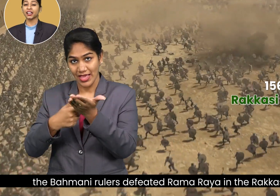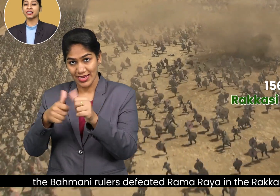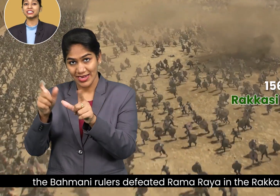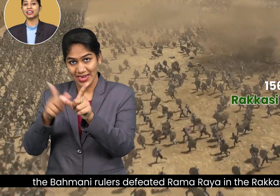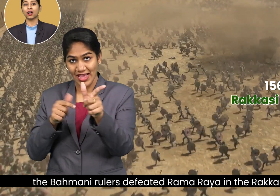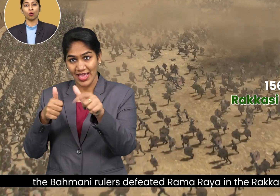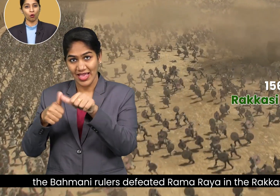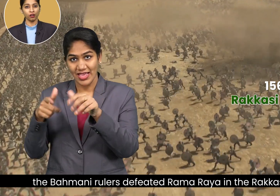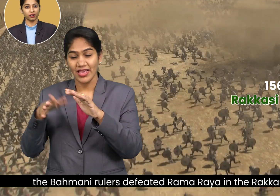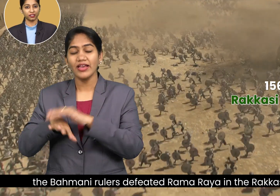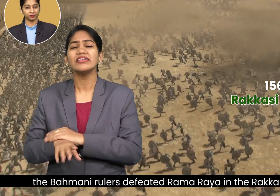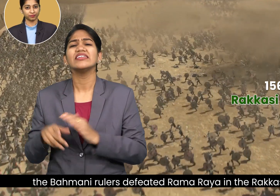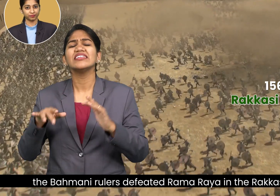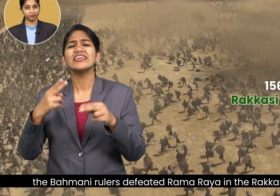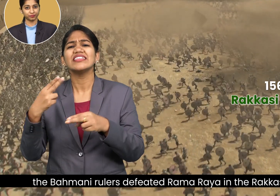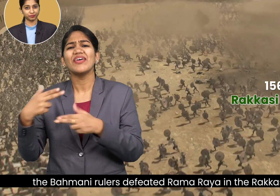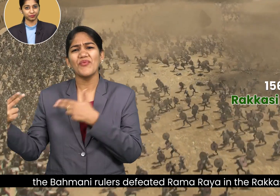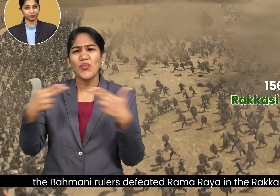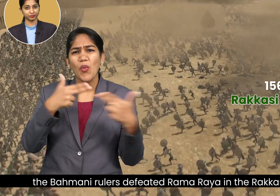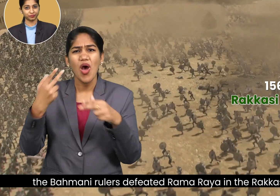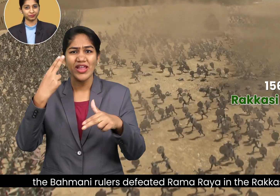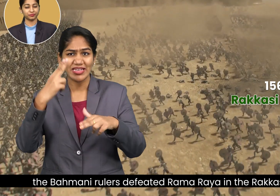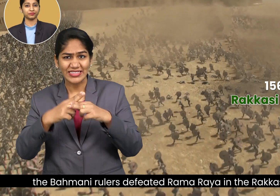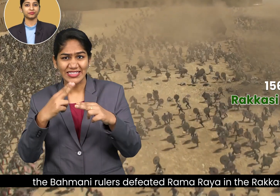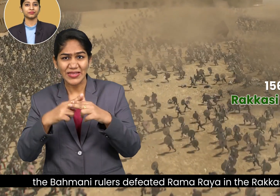in the Rakkasi Tanga war,